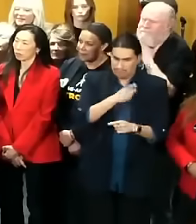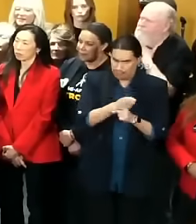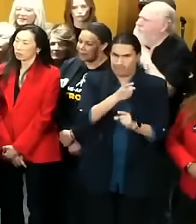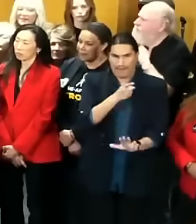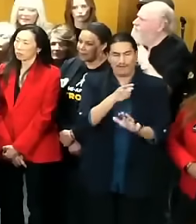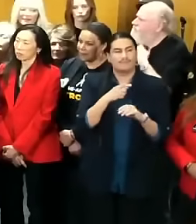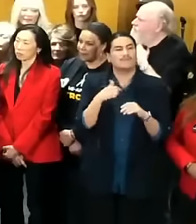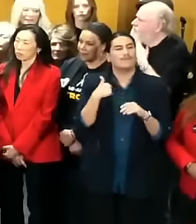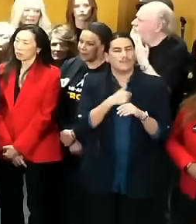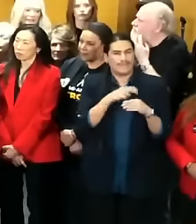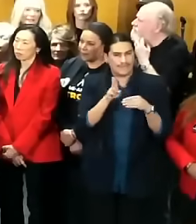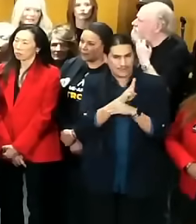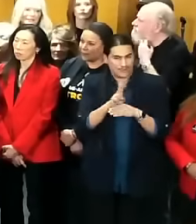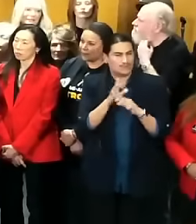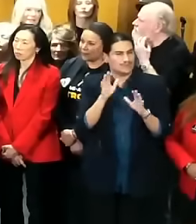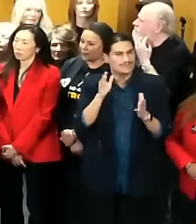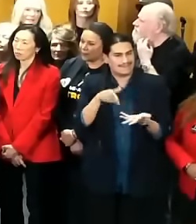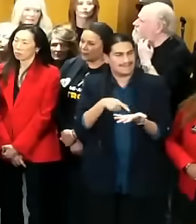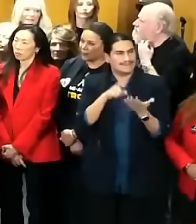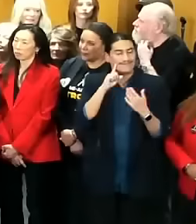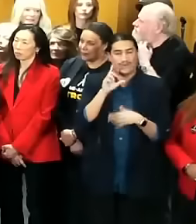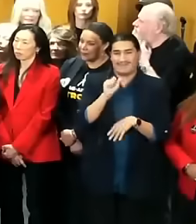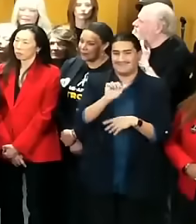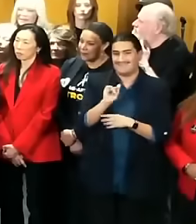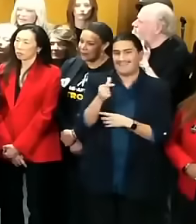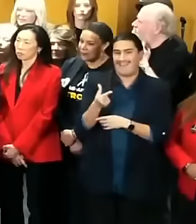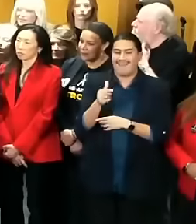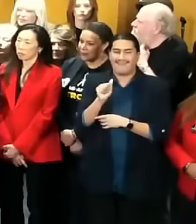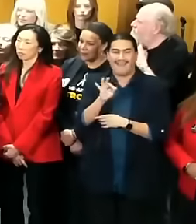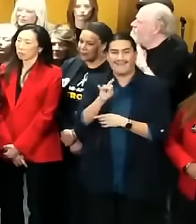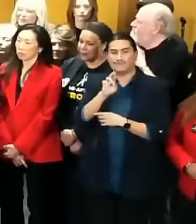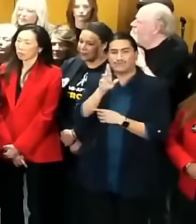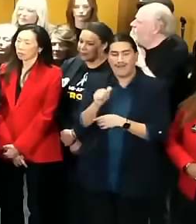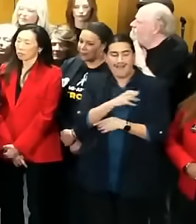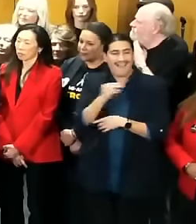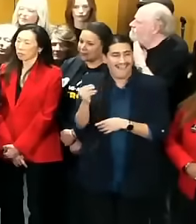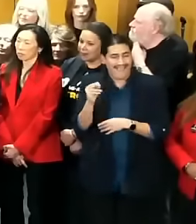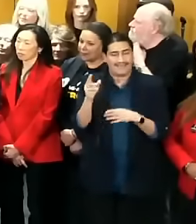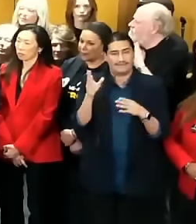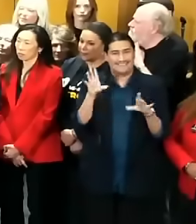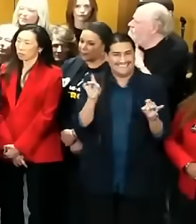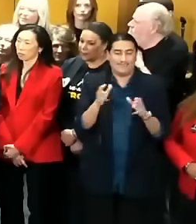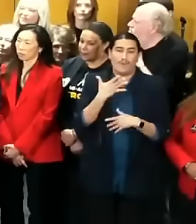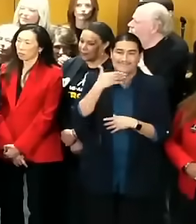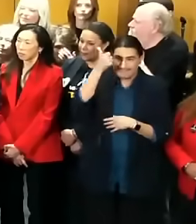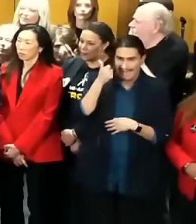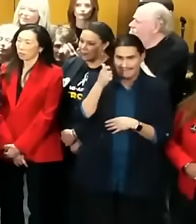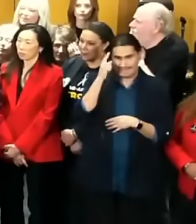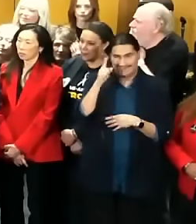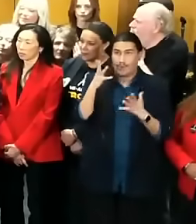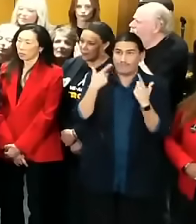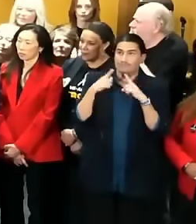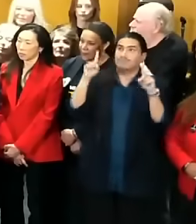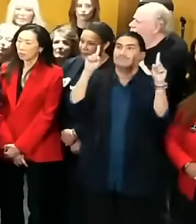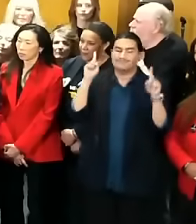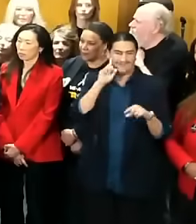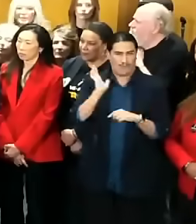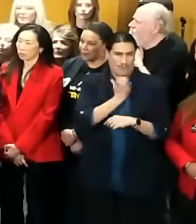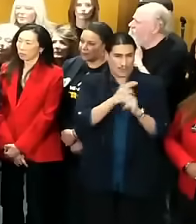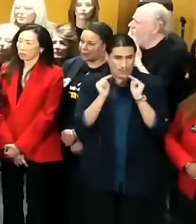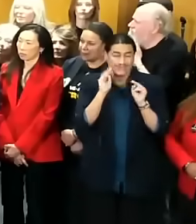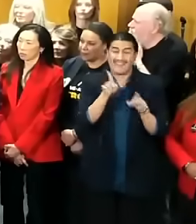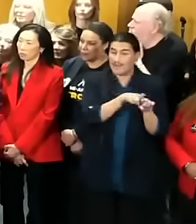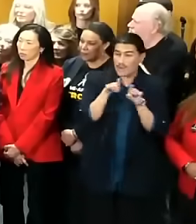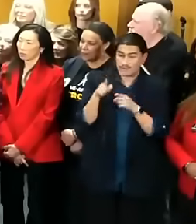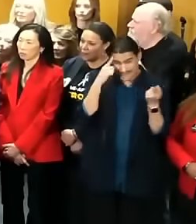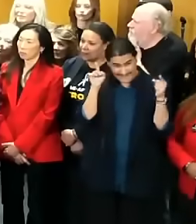of peak leverage for SAG-AFTRA and our members. It is a deal that reflects the absolute best that could be achieved in this negotiation, and it's a deal